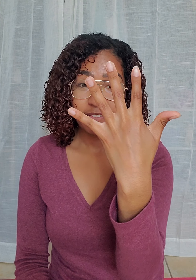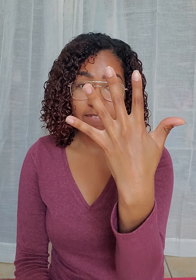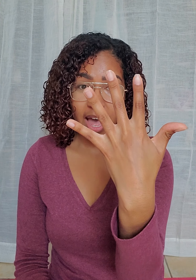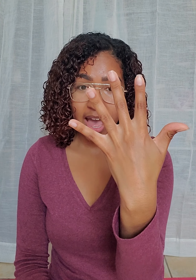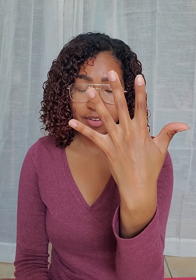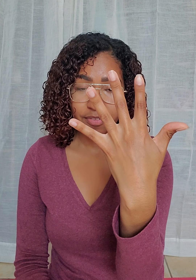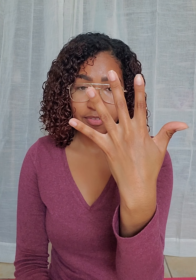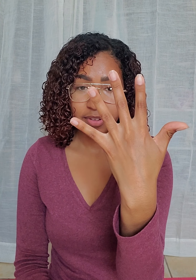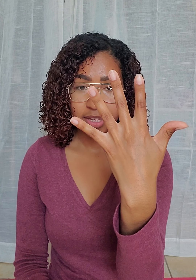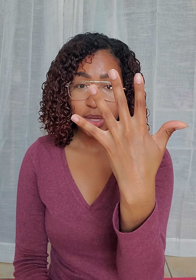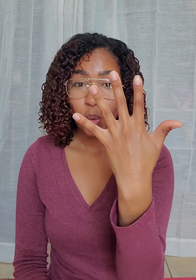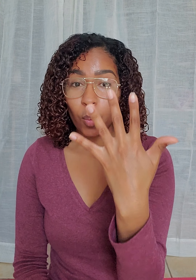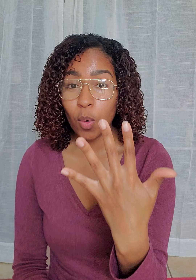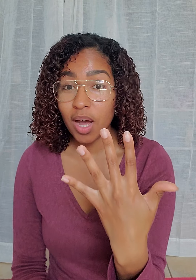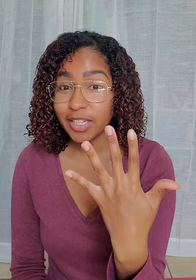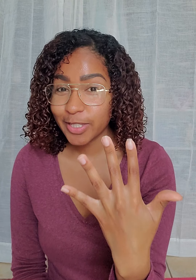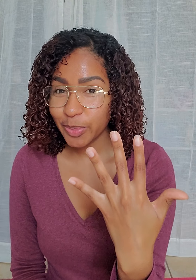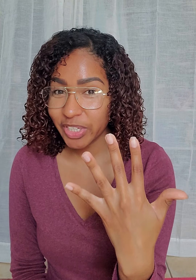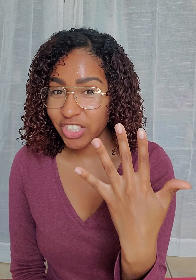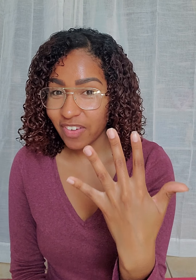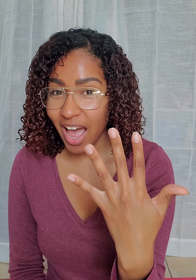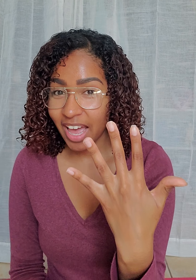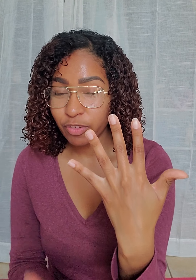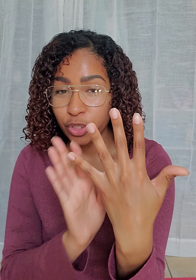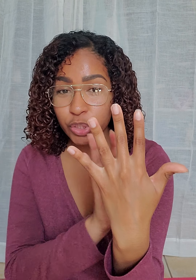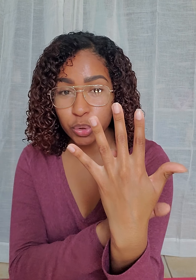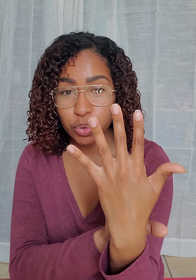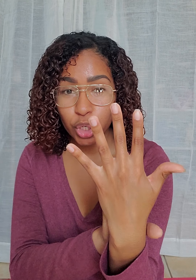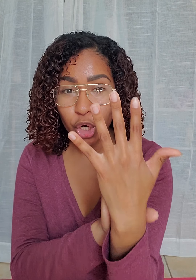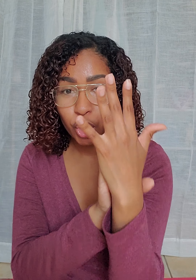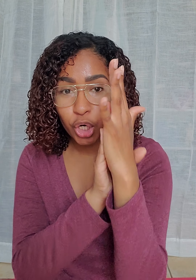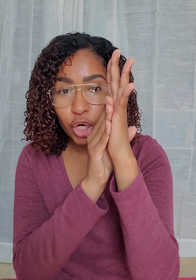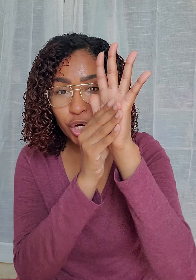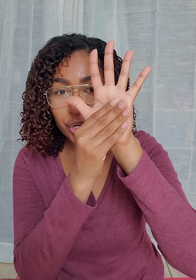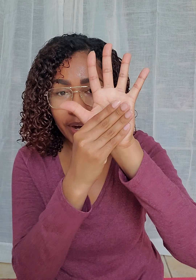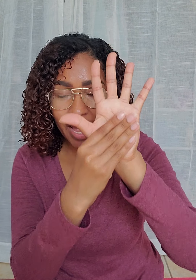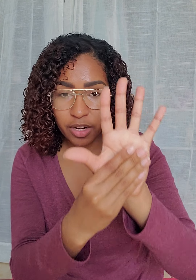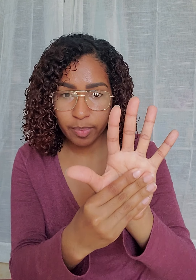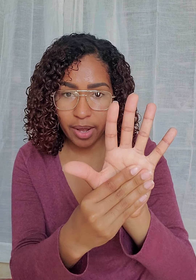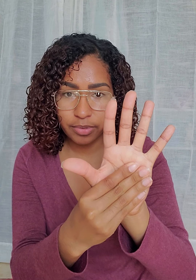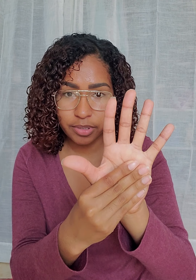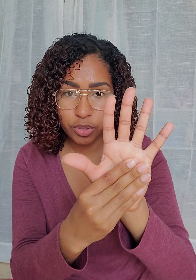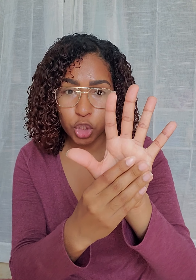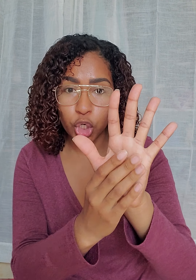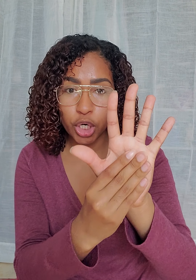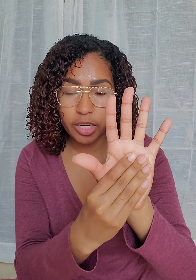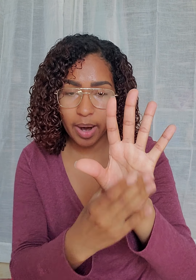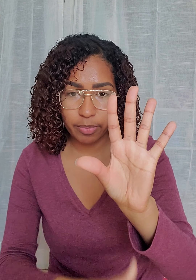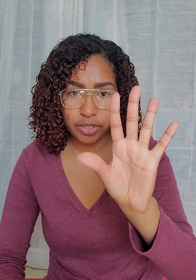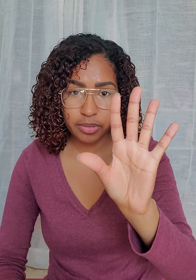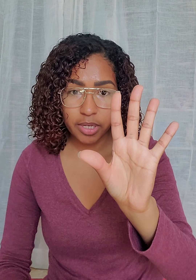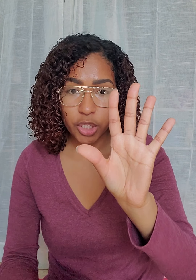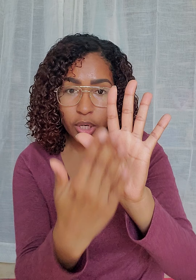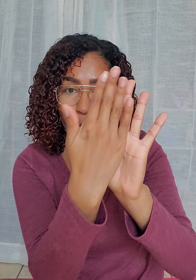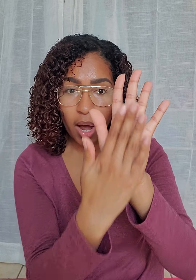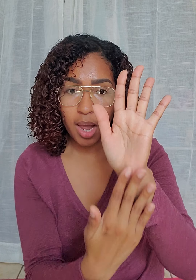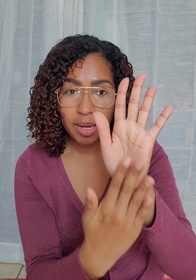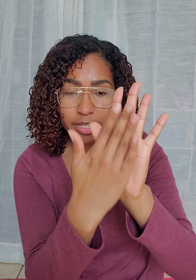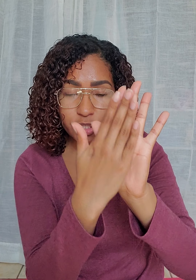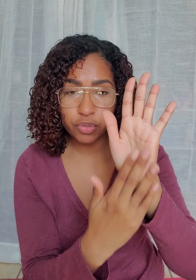5. Once you reach 5, you need to turn your hand around. Turn it around. Your palm needs to